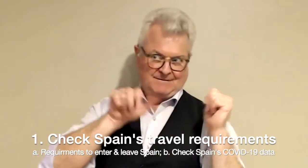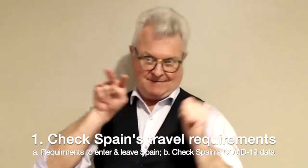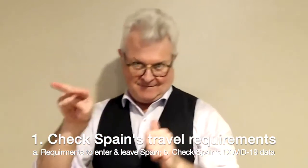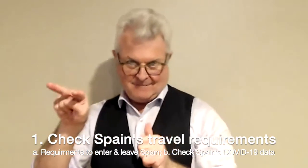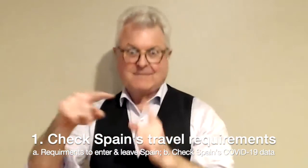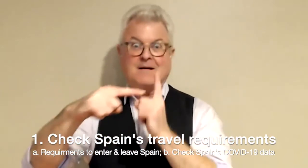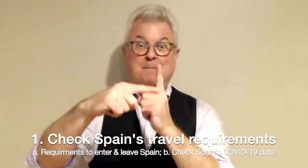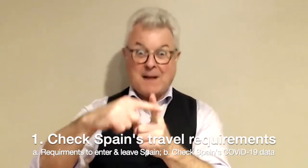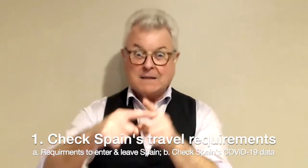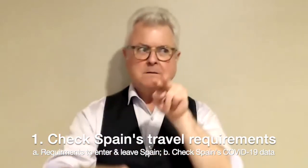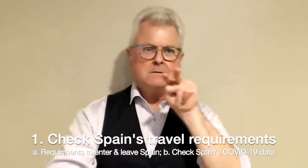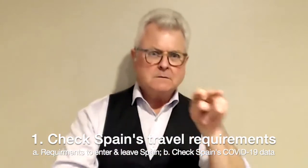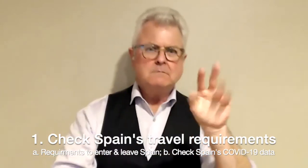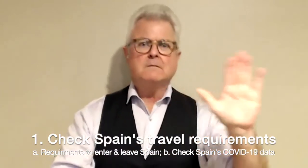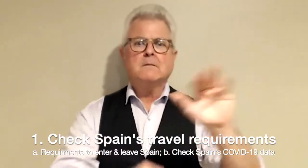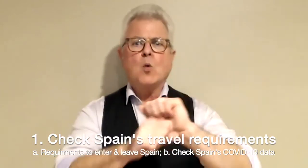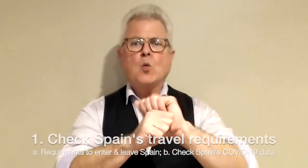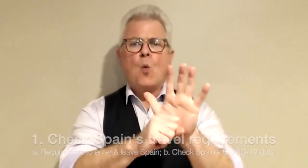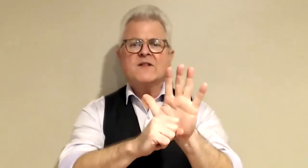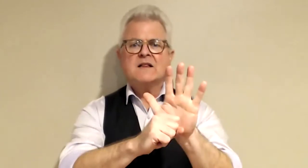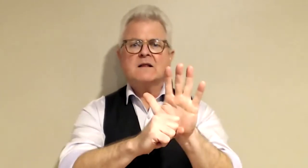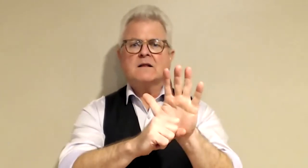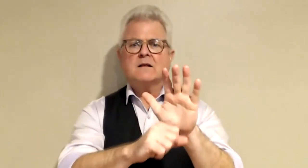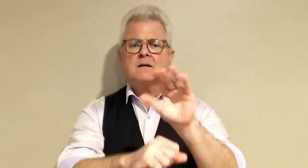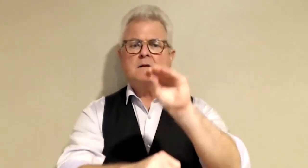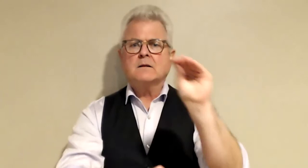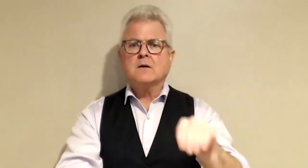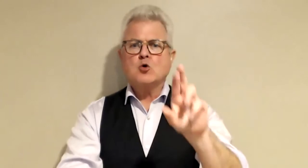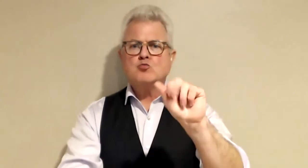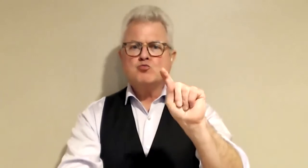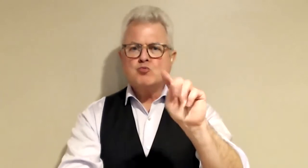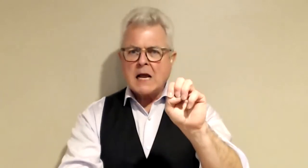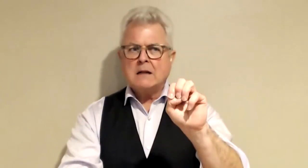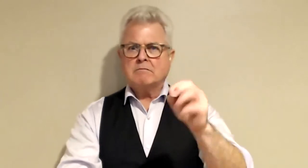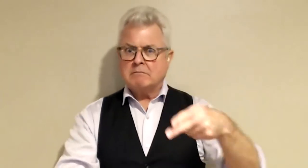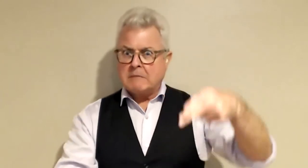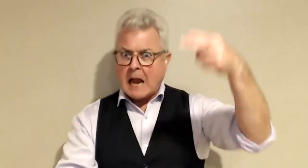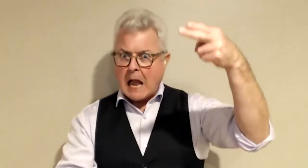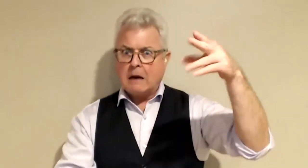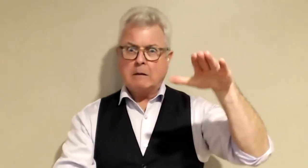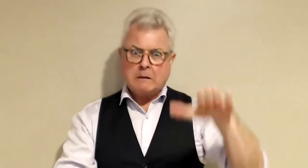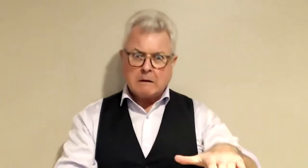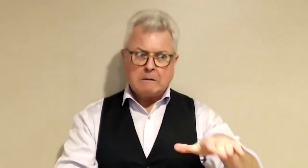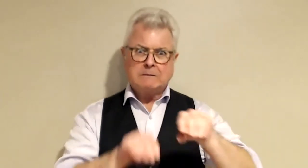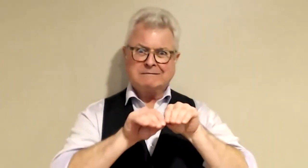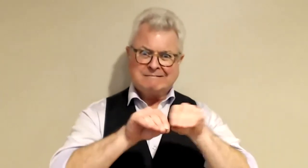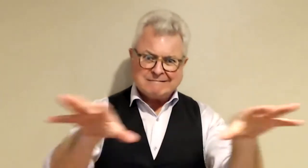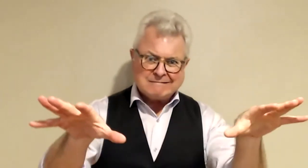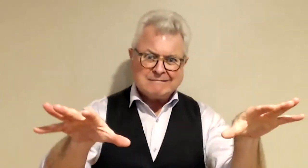one departing from their country. Okay. The second thing you want to take into consideration is what